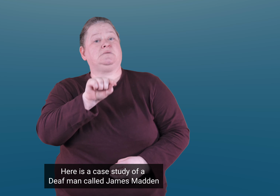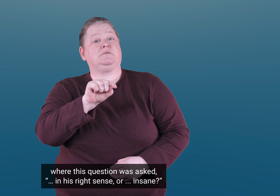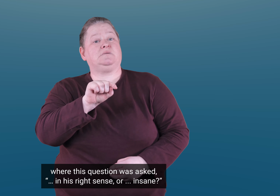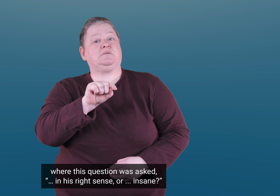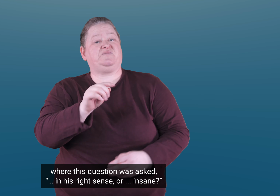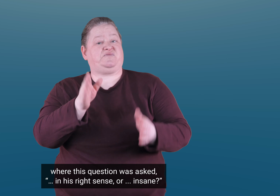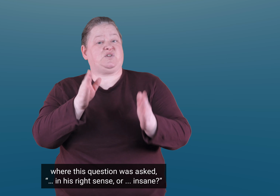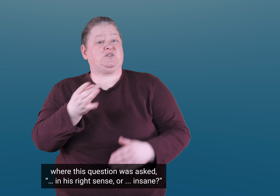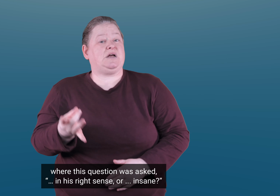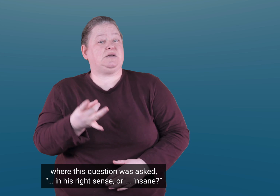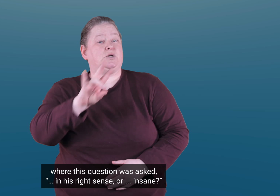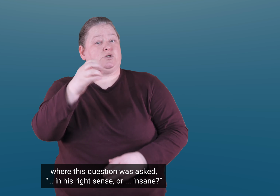asked.